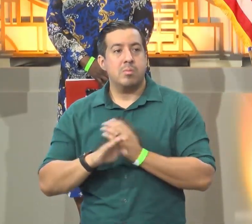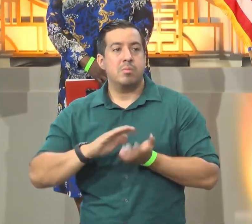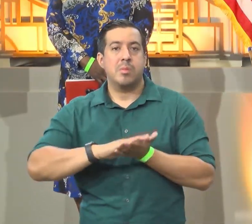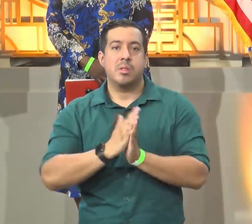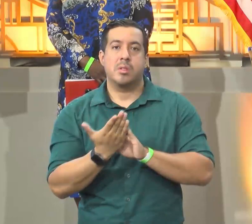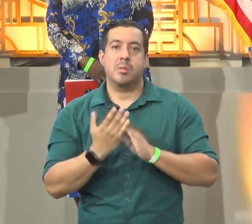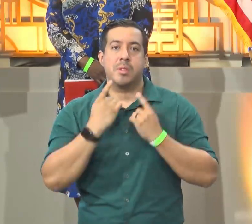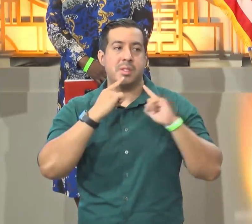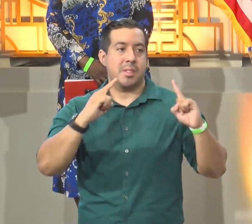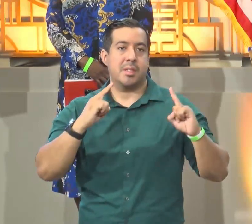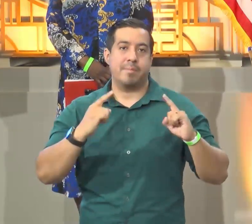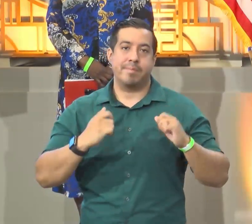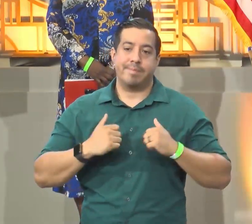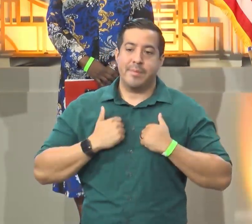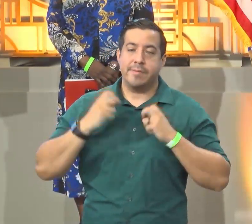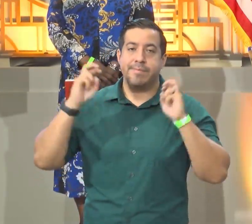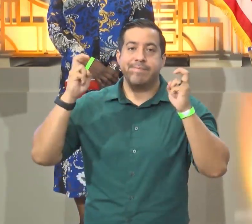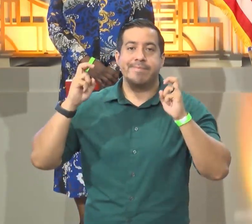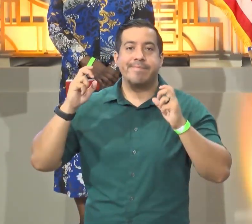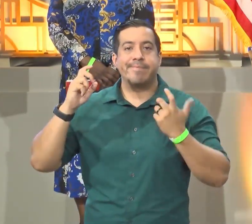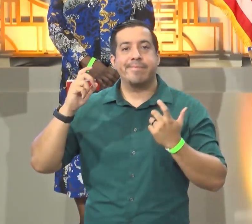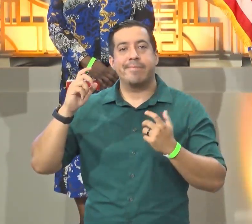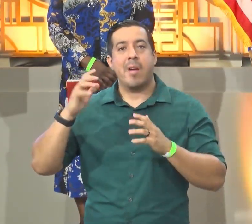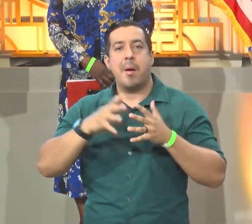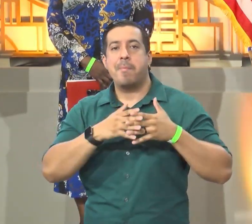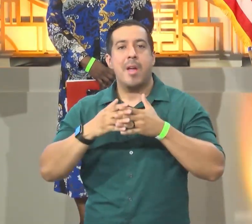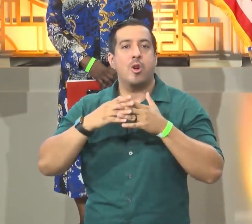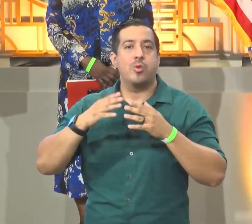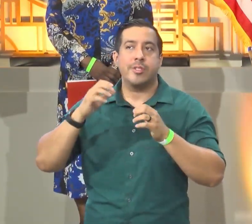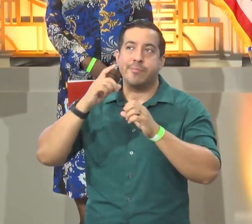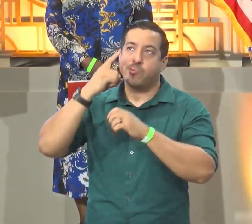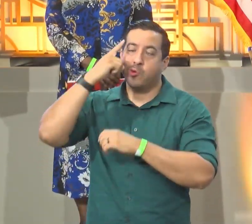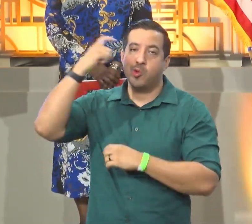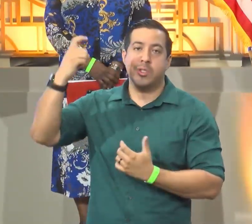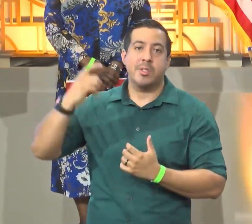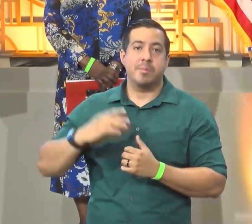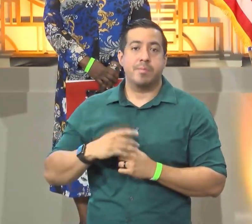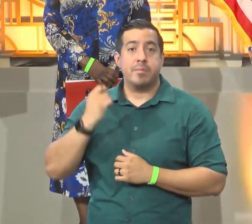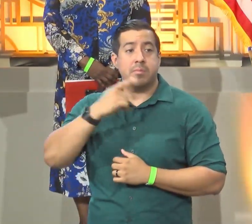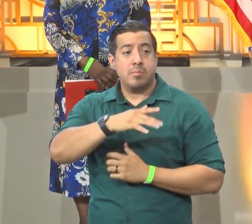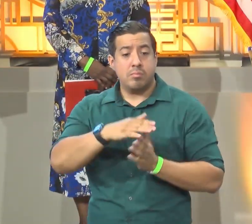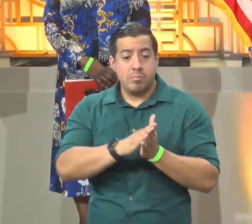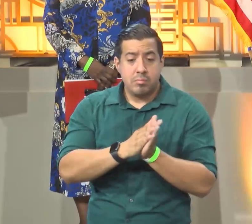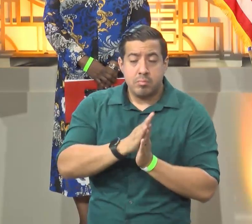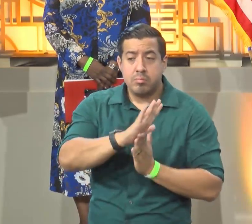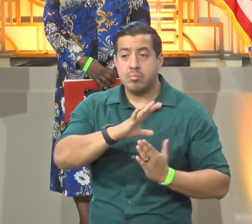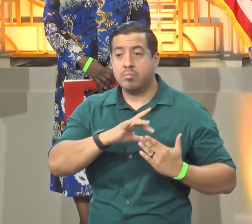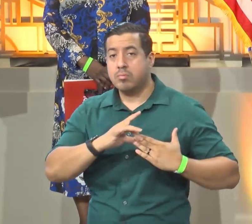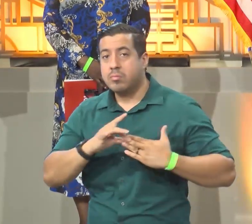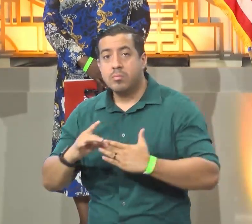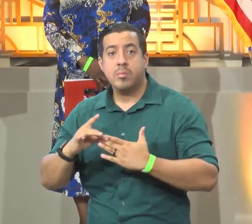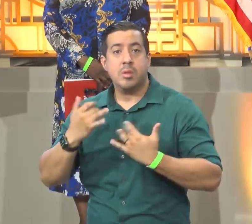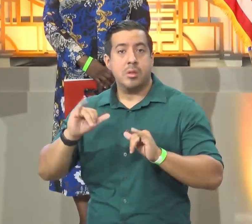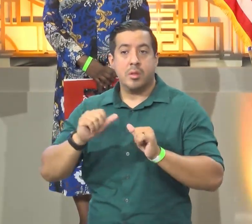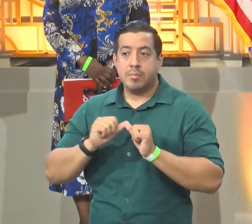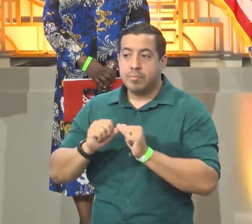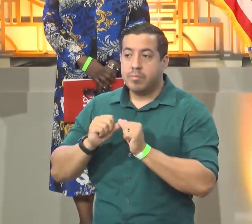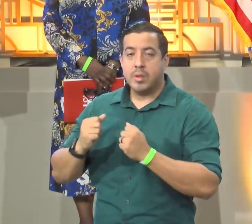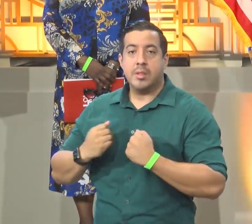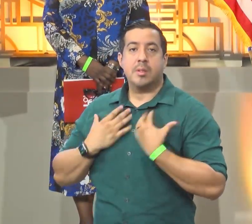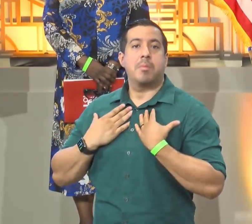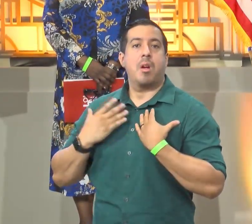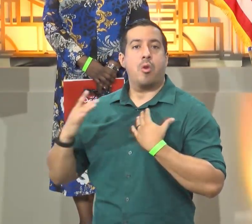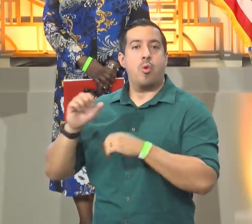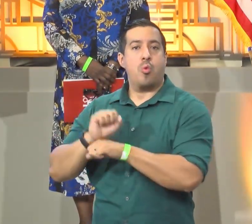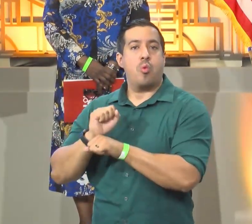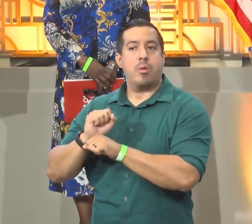American dream. Her passion, generosity, and visionary leadership continue to inspire the work of the Barbara Bush